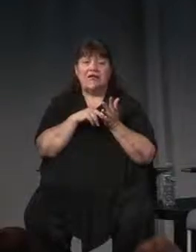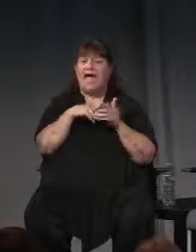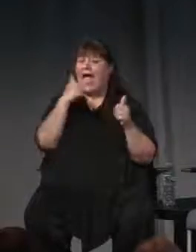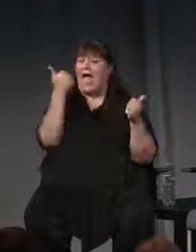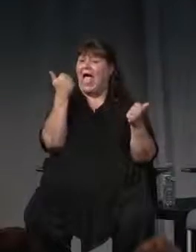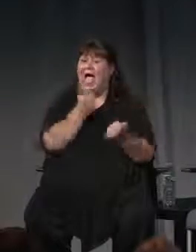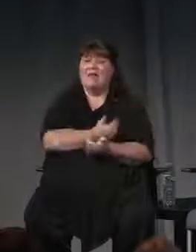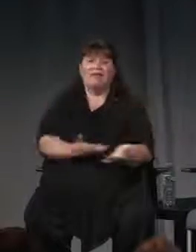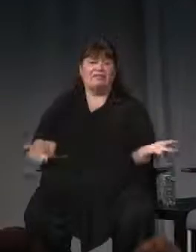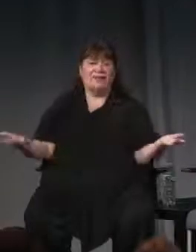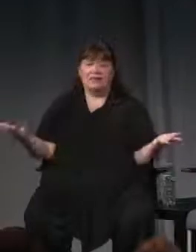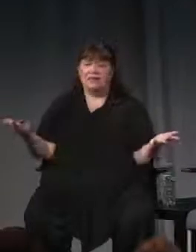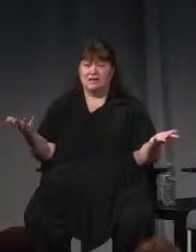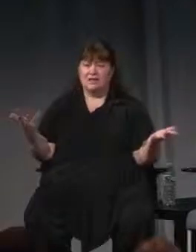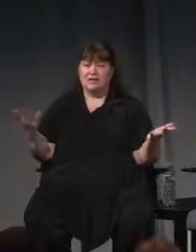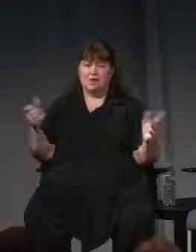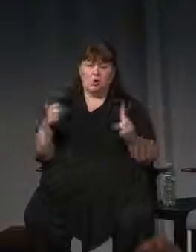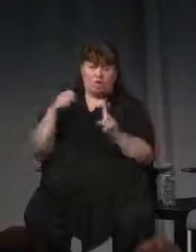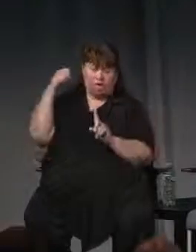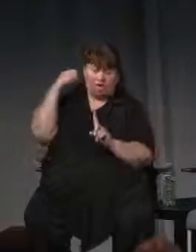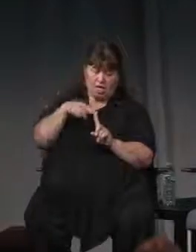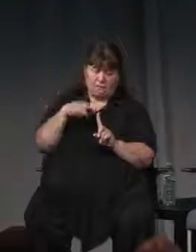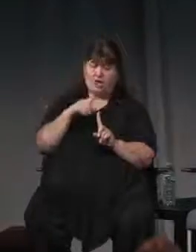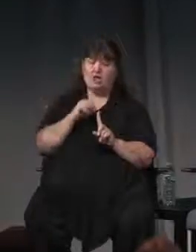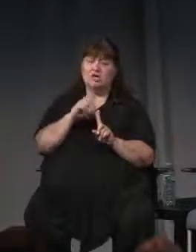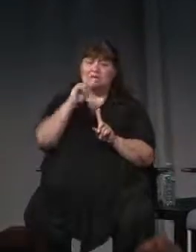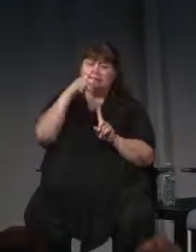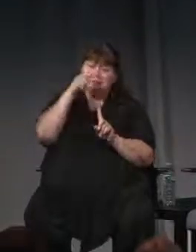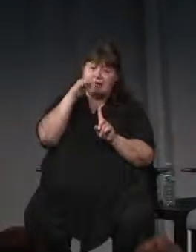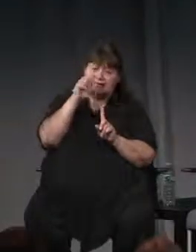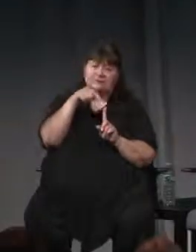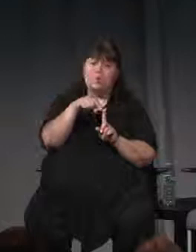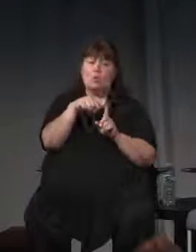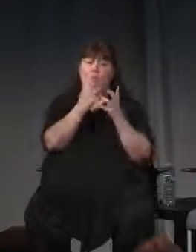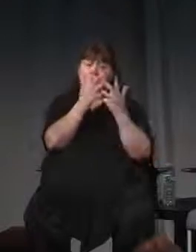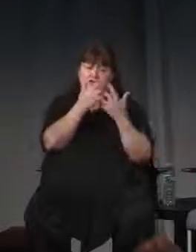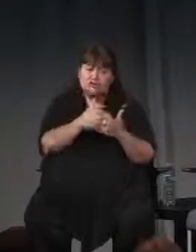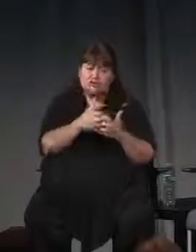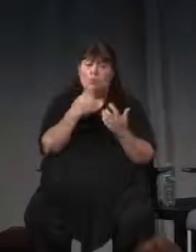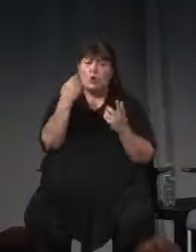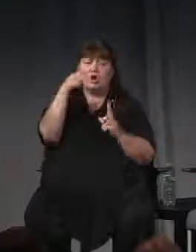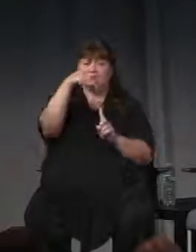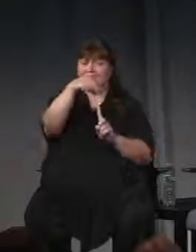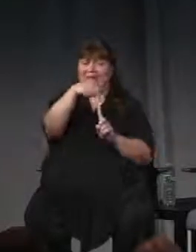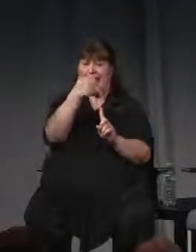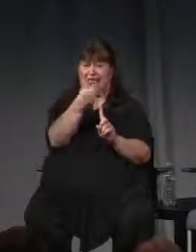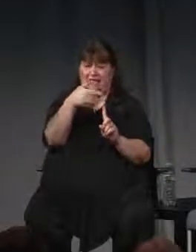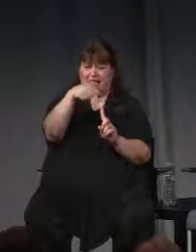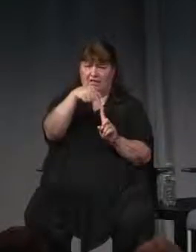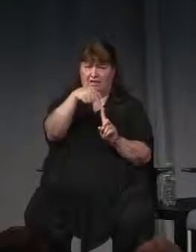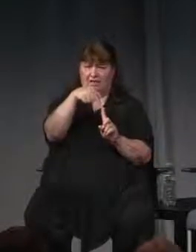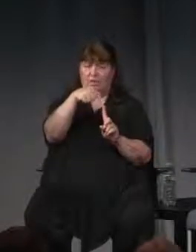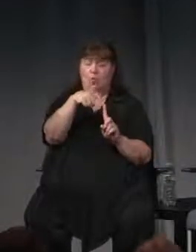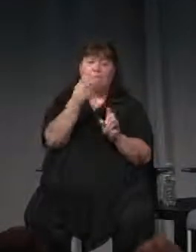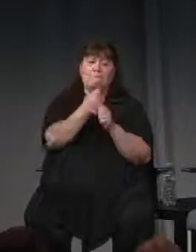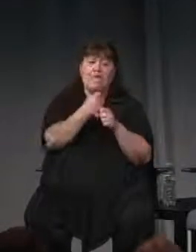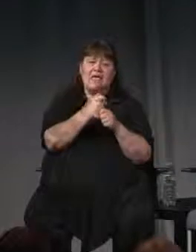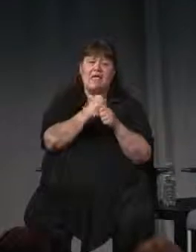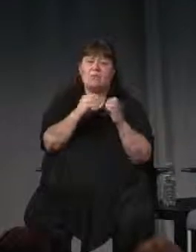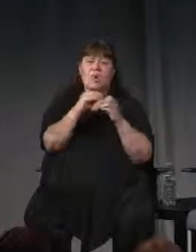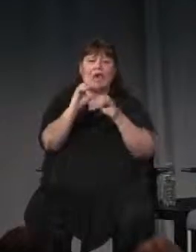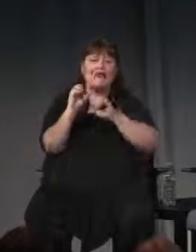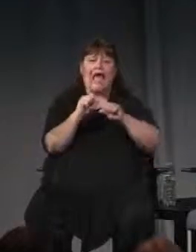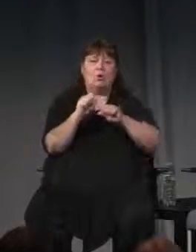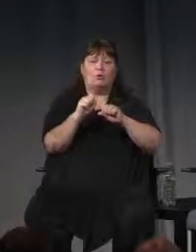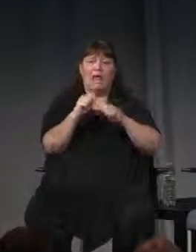anything really that you put a signal into, it could be a space, it could be a machine, will amplify certain frequencies